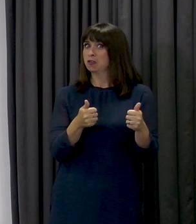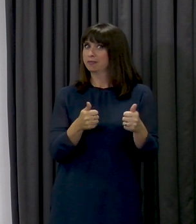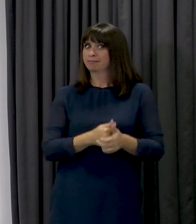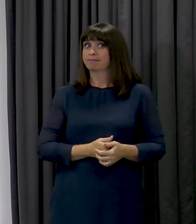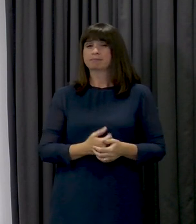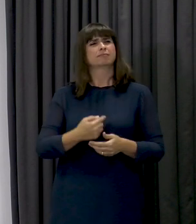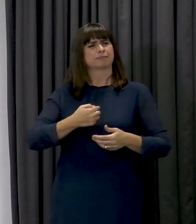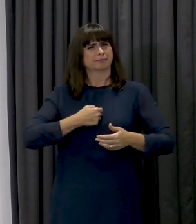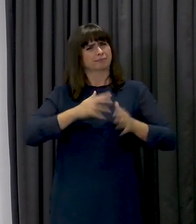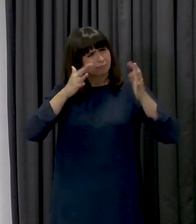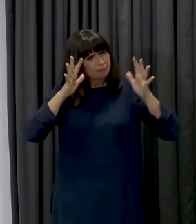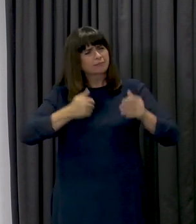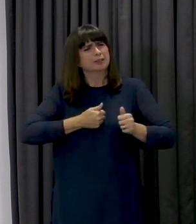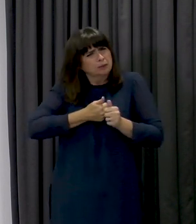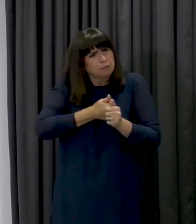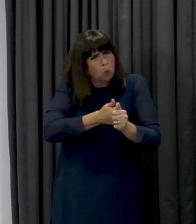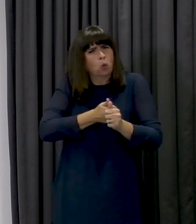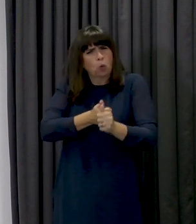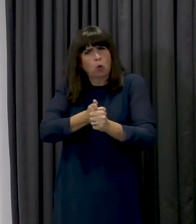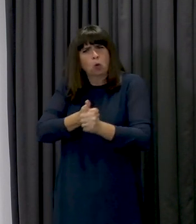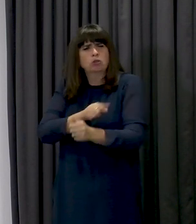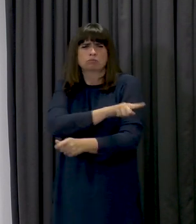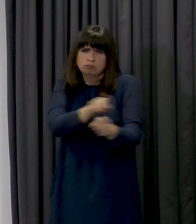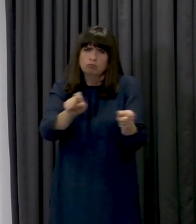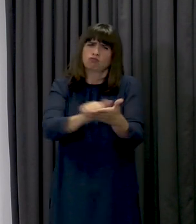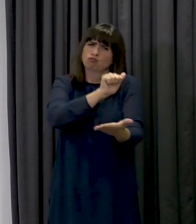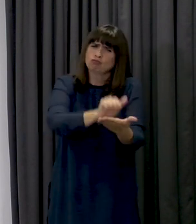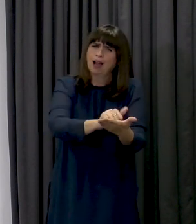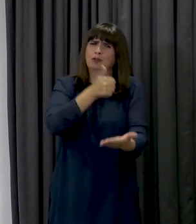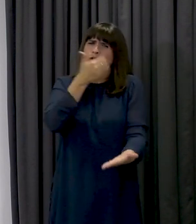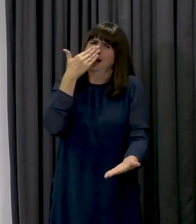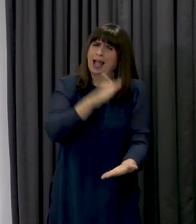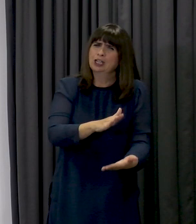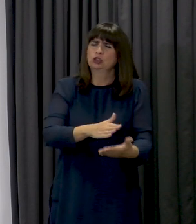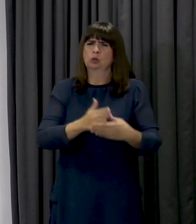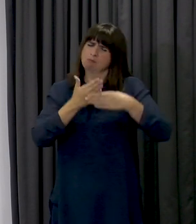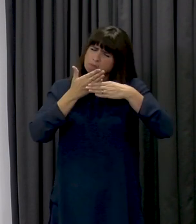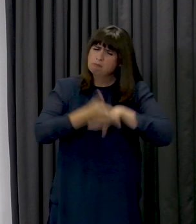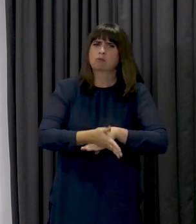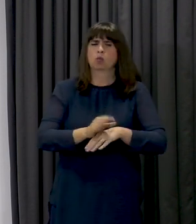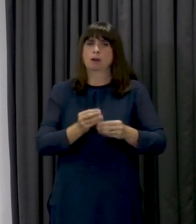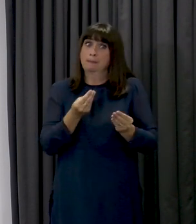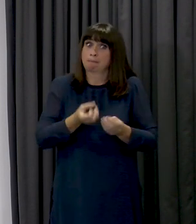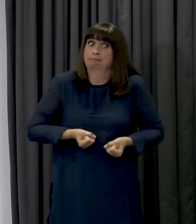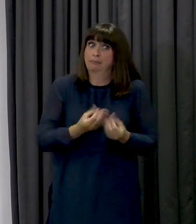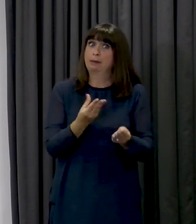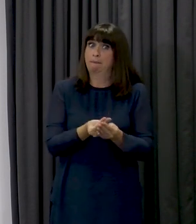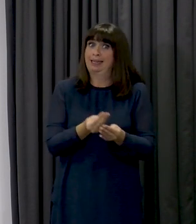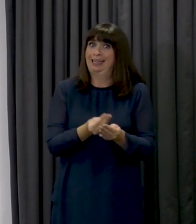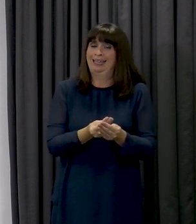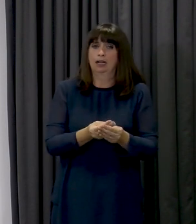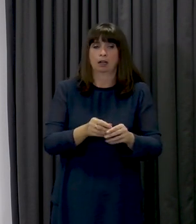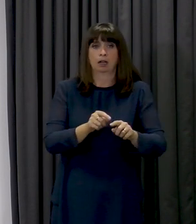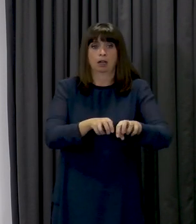want to support those businesses that are doing the right thing. They're putting time, energy, money, no doubt, into making